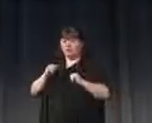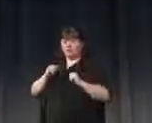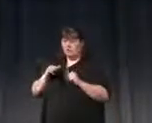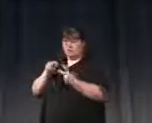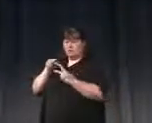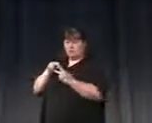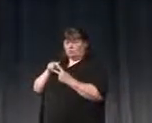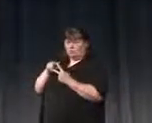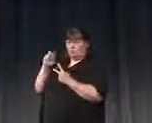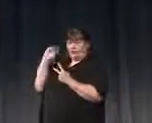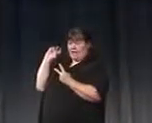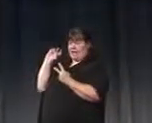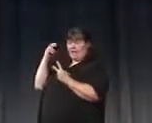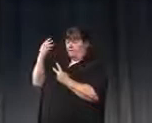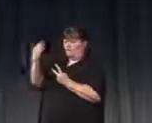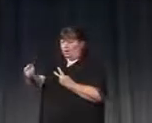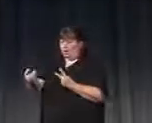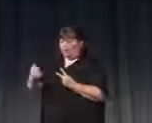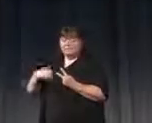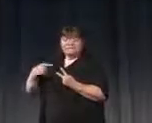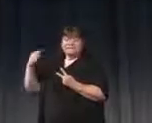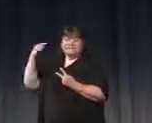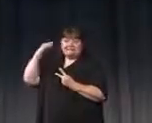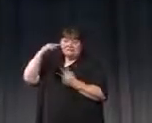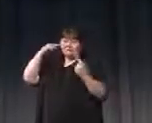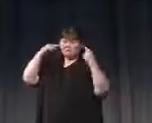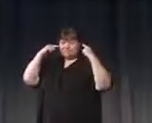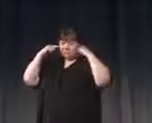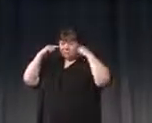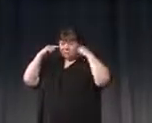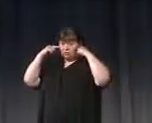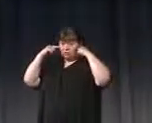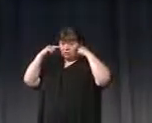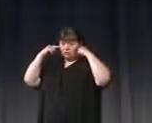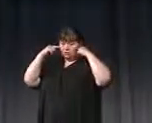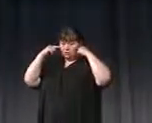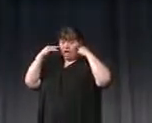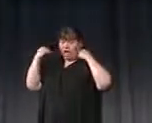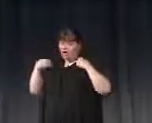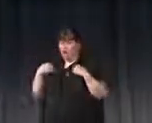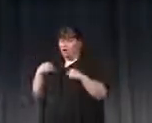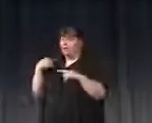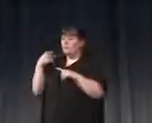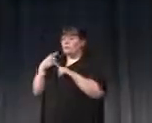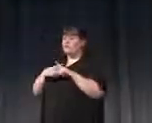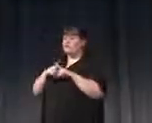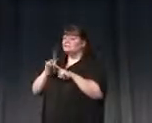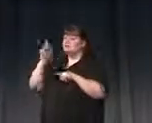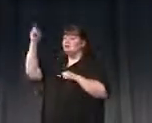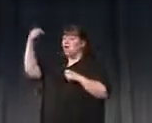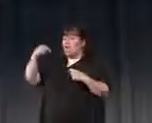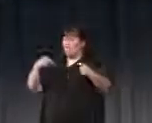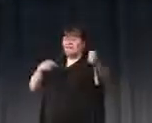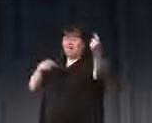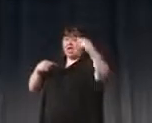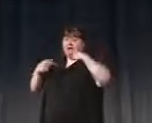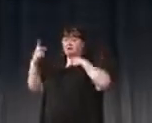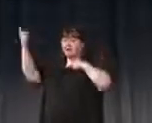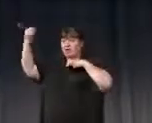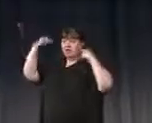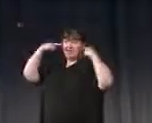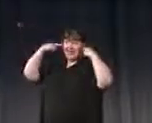cases, there is sound that enters the listener's ears directly from the source, as well as after reflecting off of all of the surfaces in the